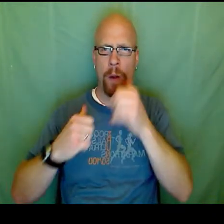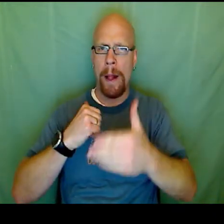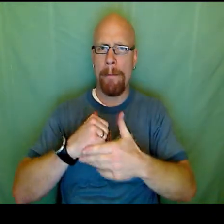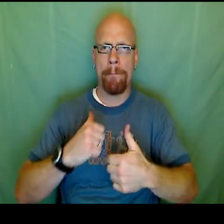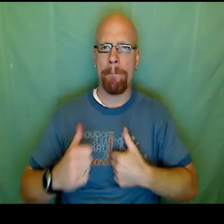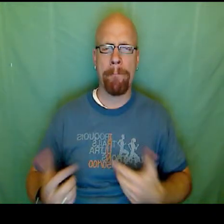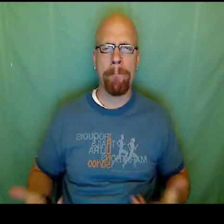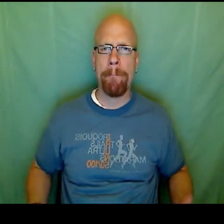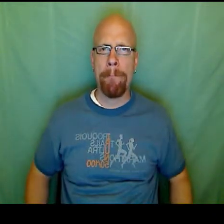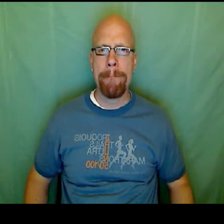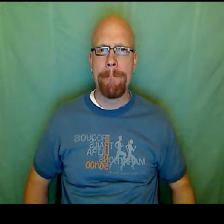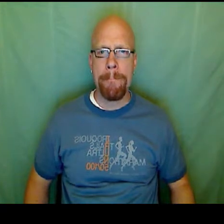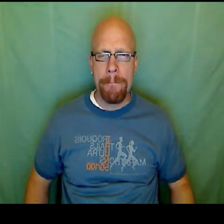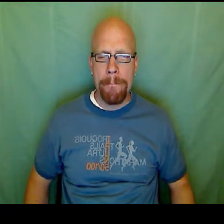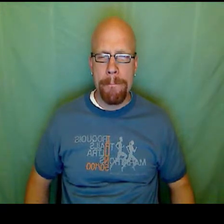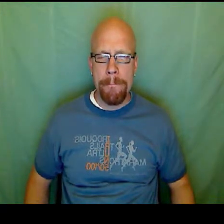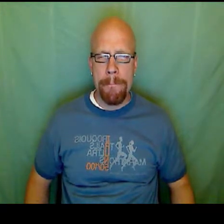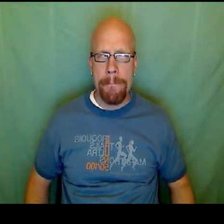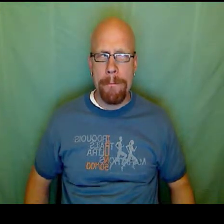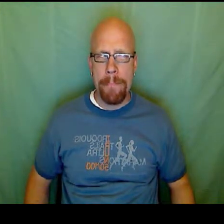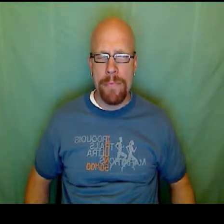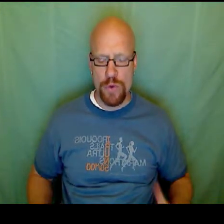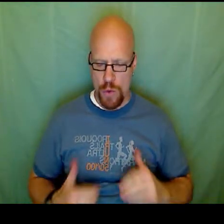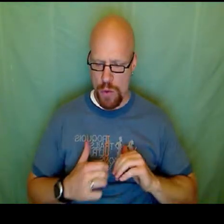minus 5y. I need